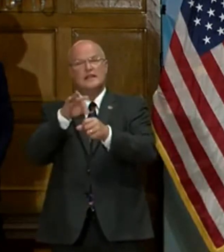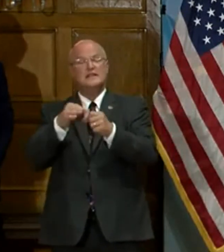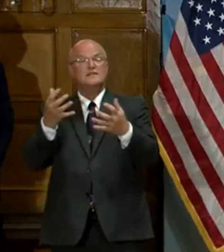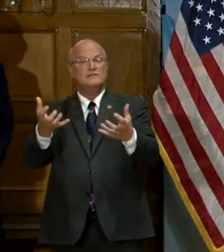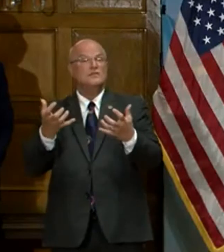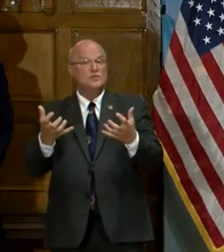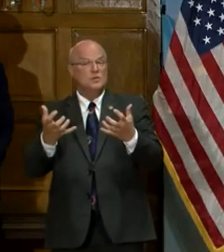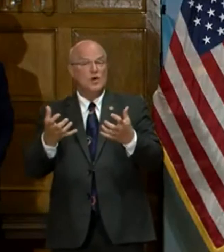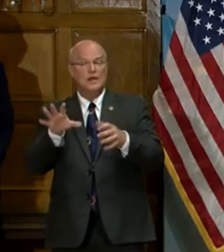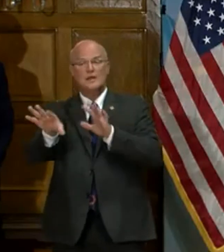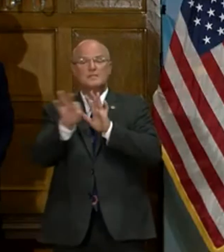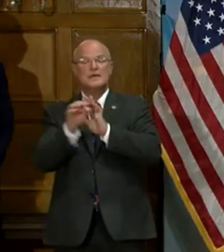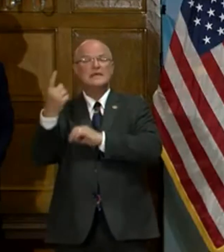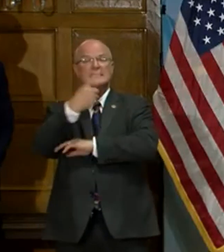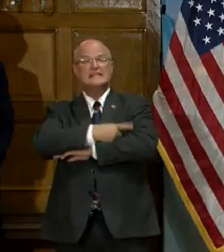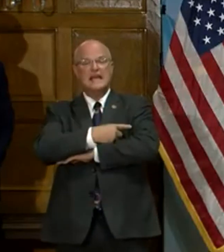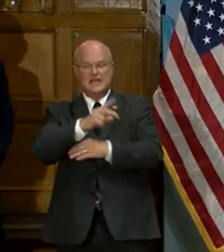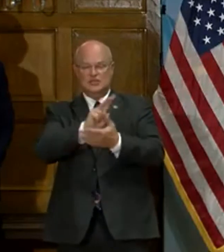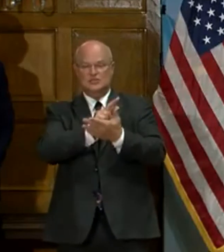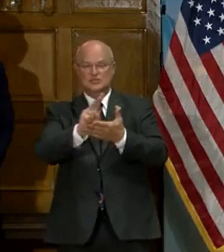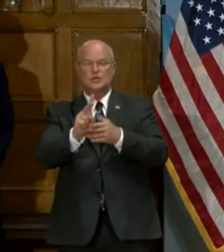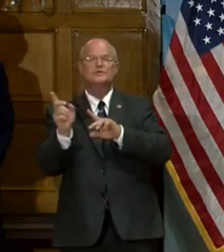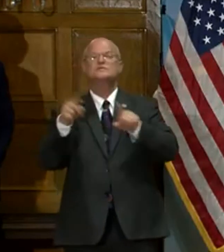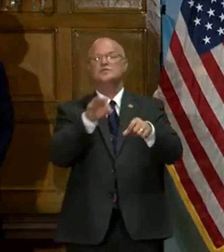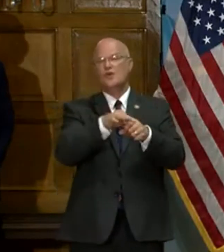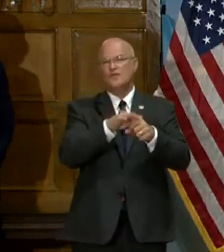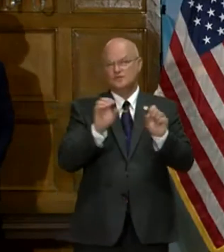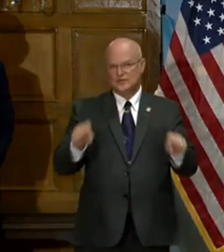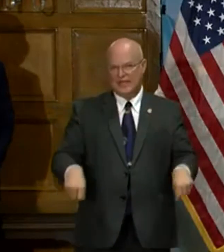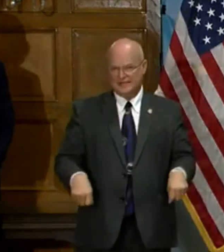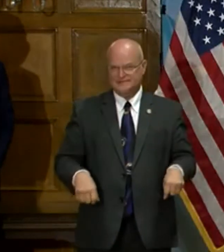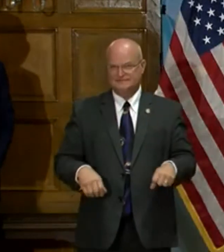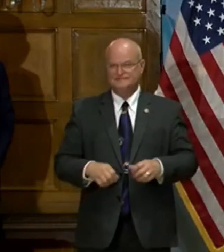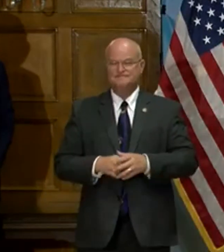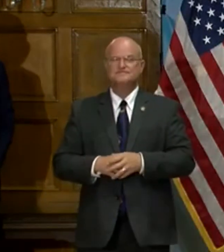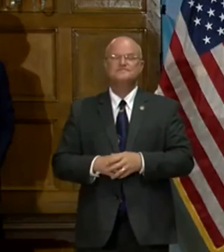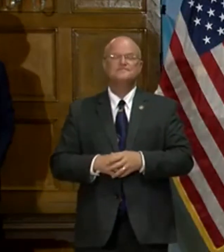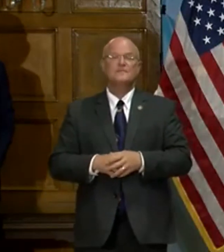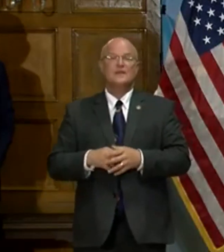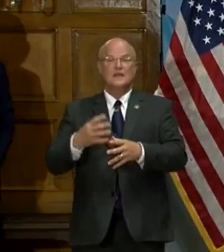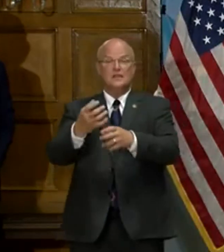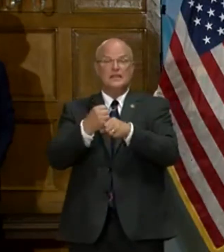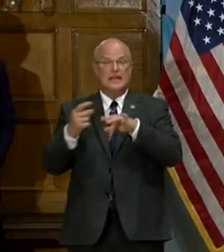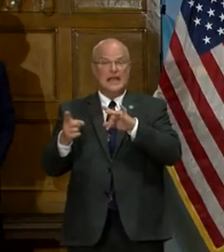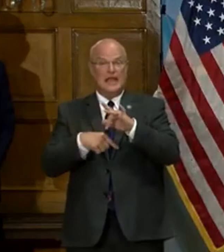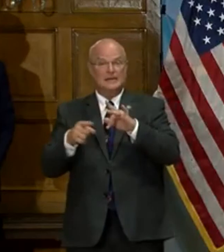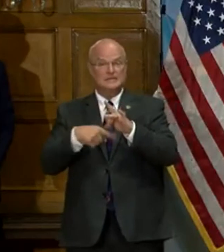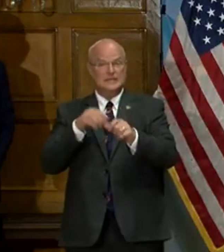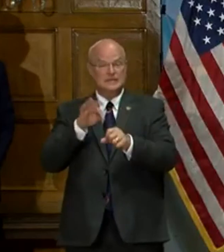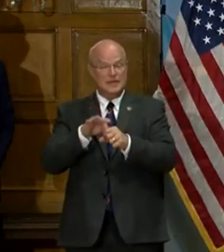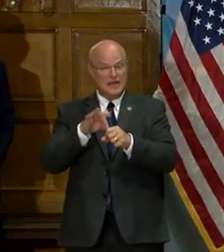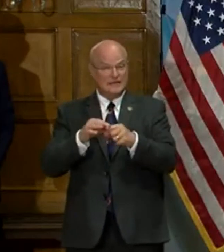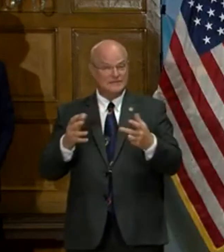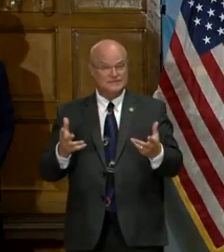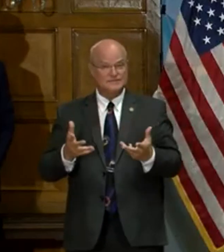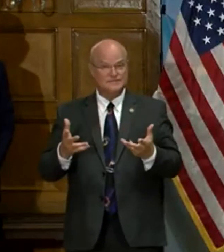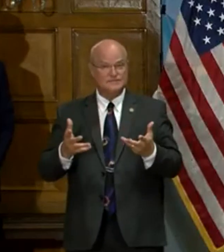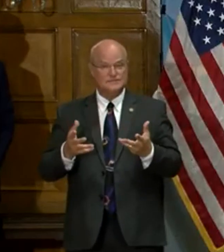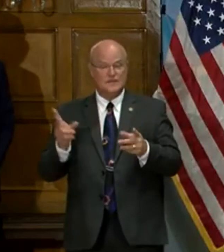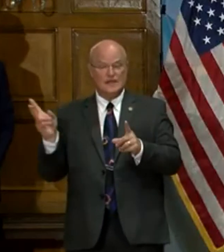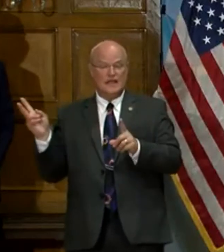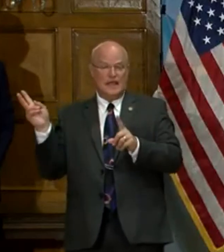if you want to pick a day during those 2 weeks to go vote. To obtain an absentee ballot,